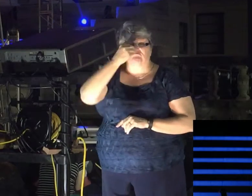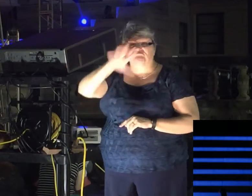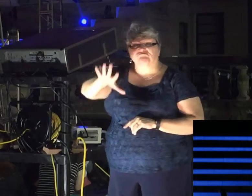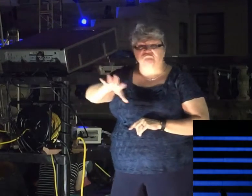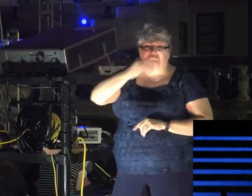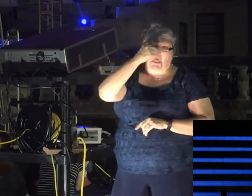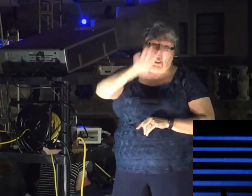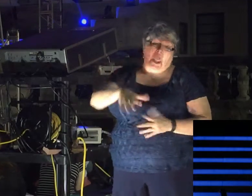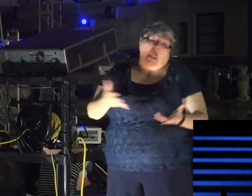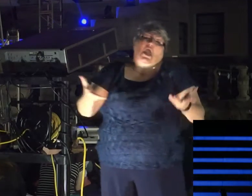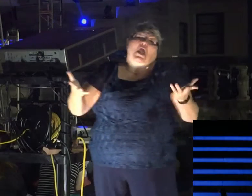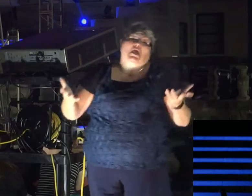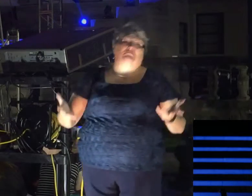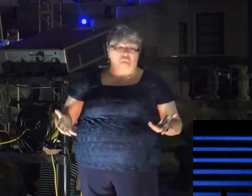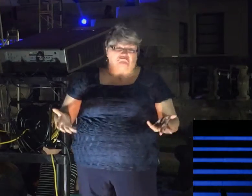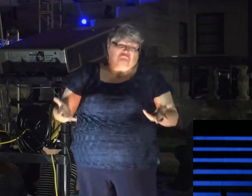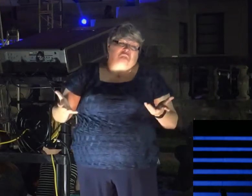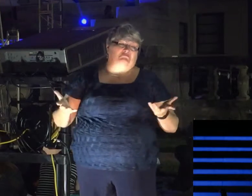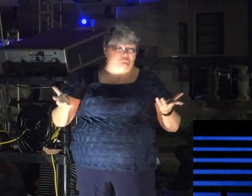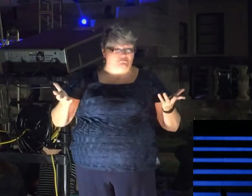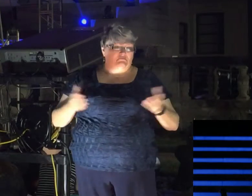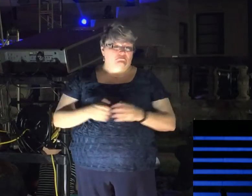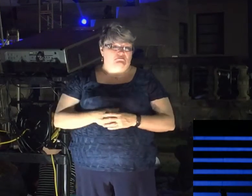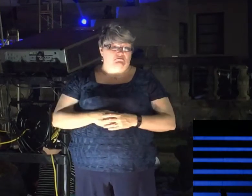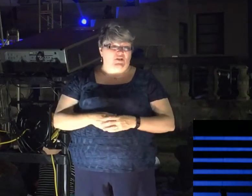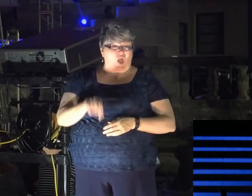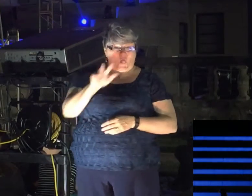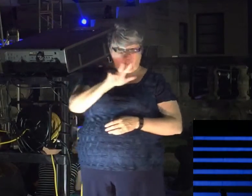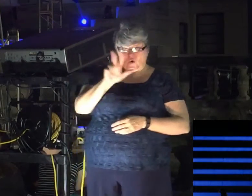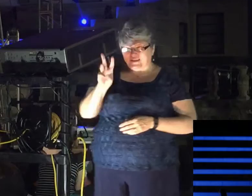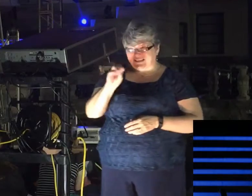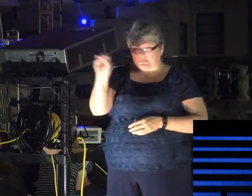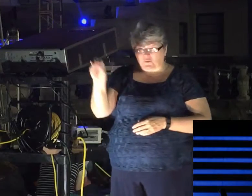23% were ambivalent. They were like,